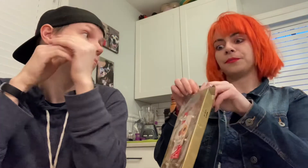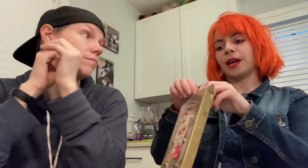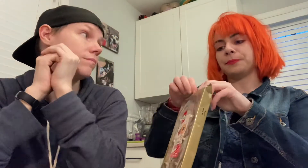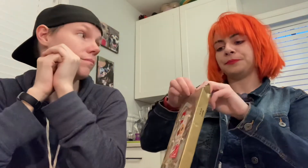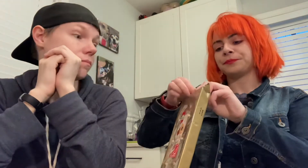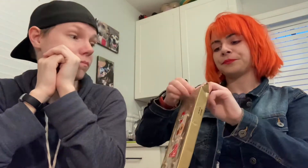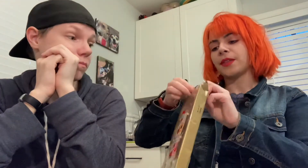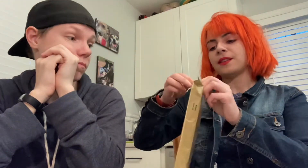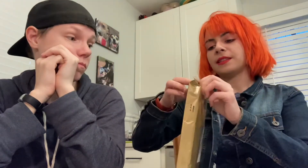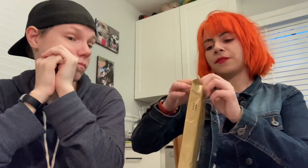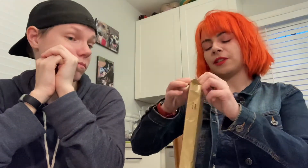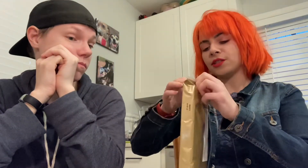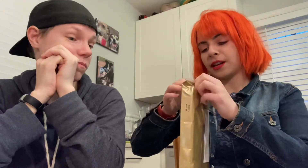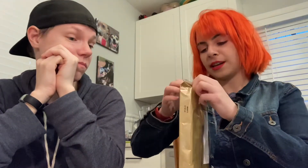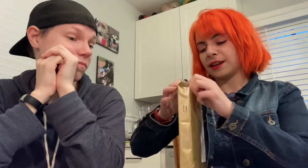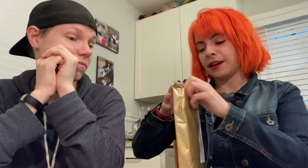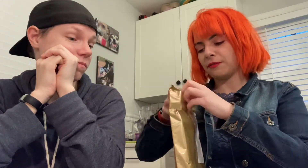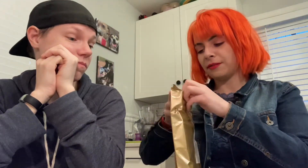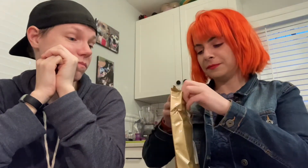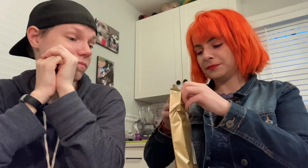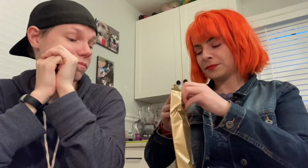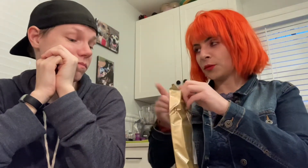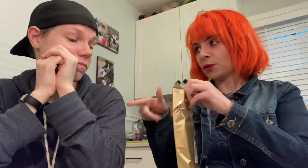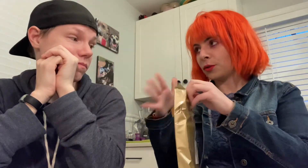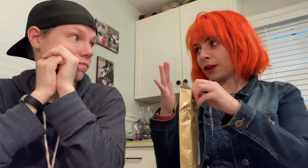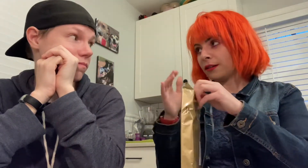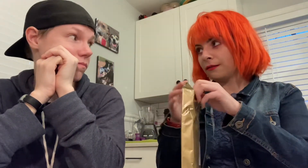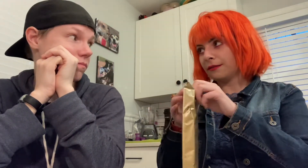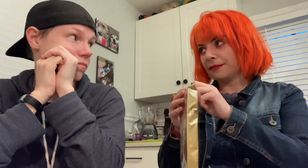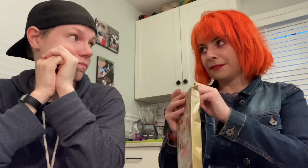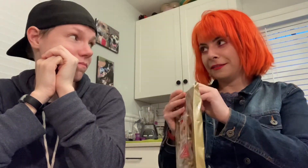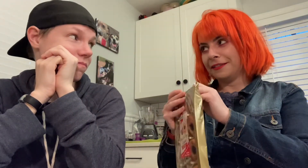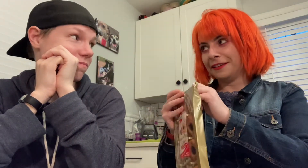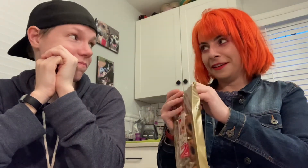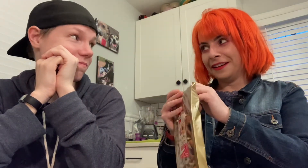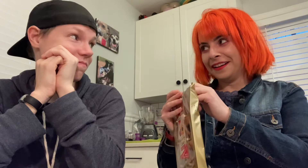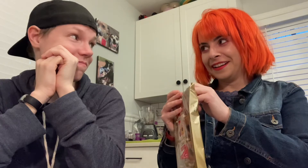Yeah, definitely just cutting in half. You okay?